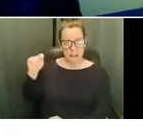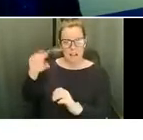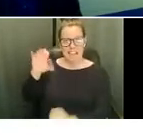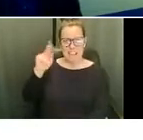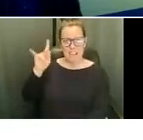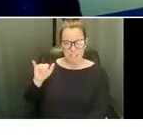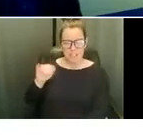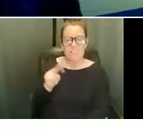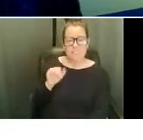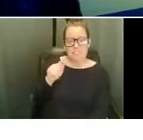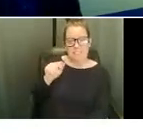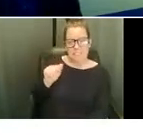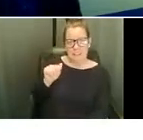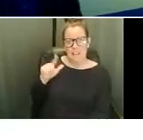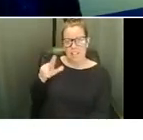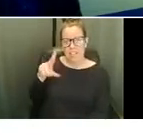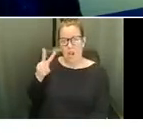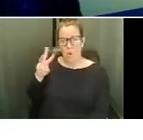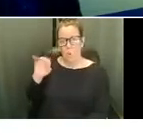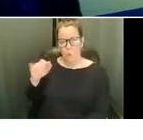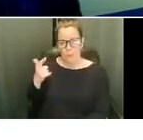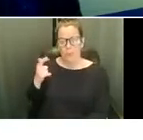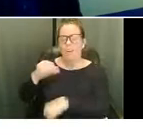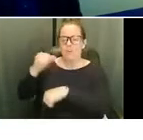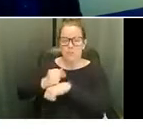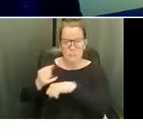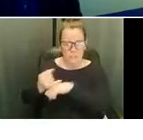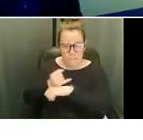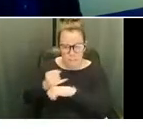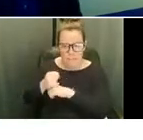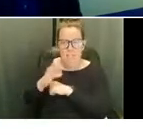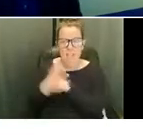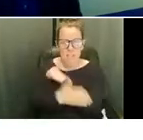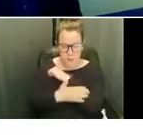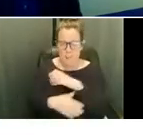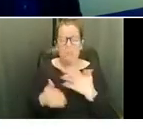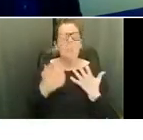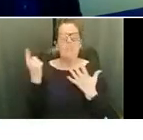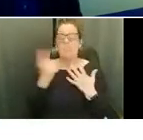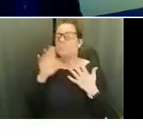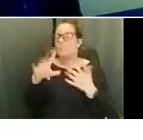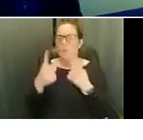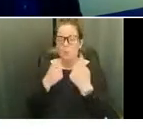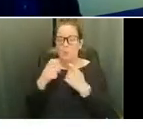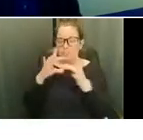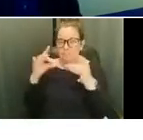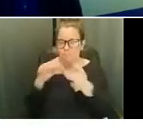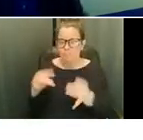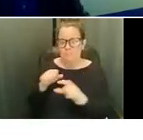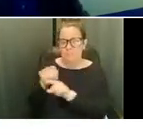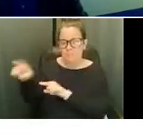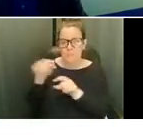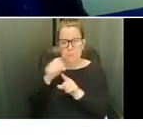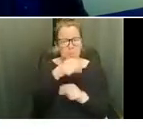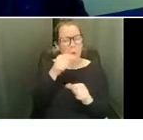Island County Health Department. As always, please put your questions into the chat and please direct them to whichever panelist you would